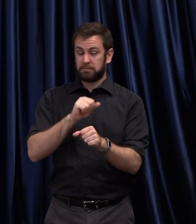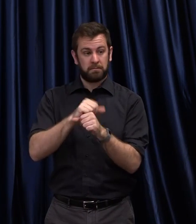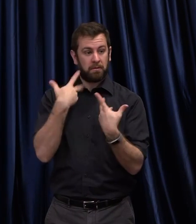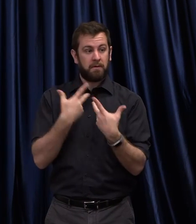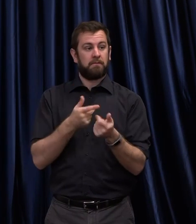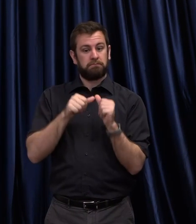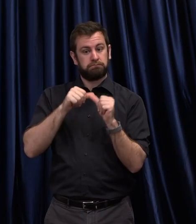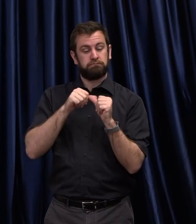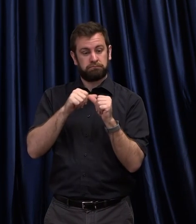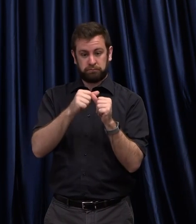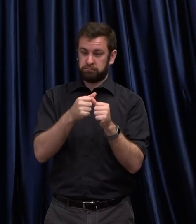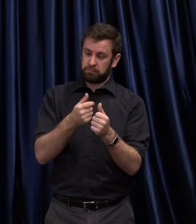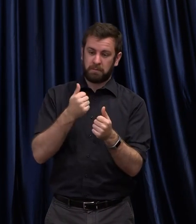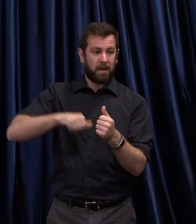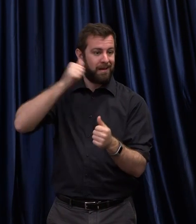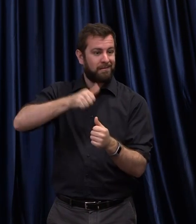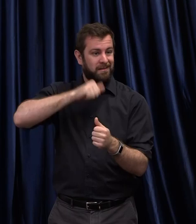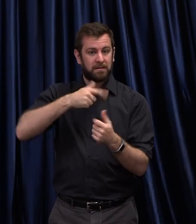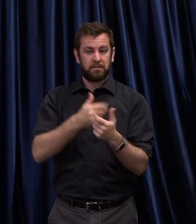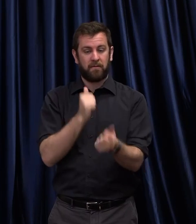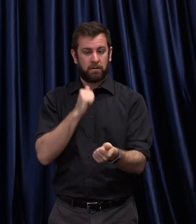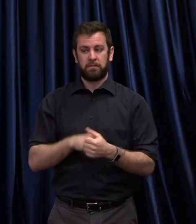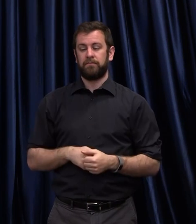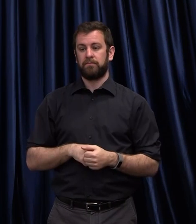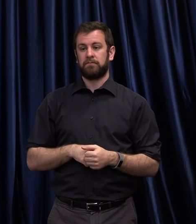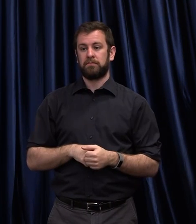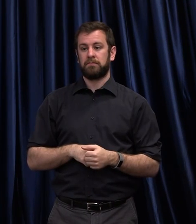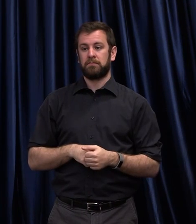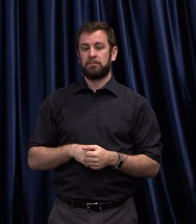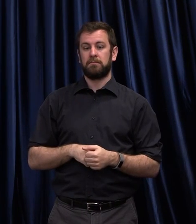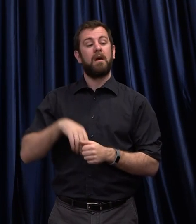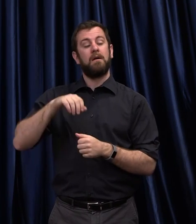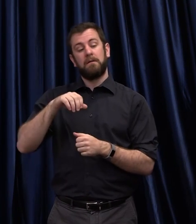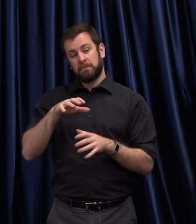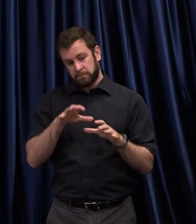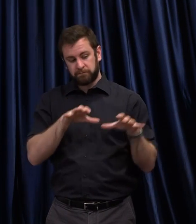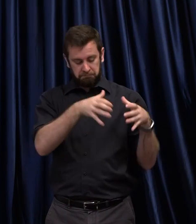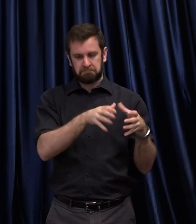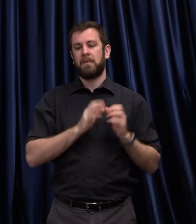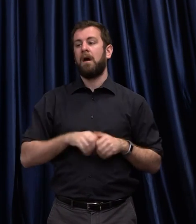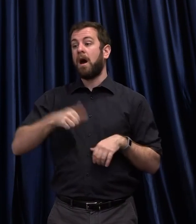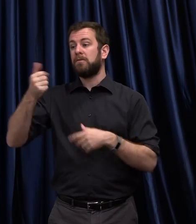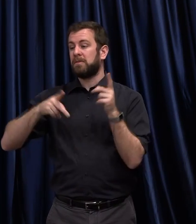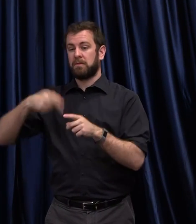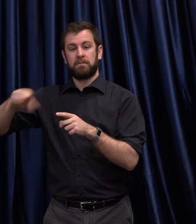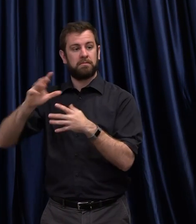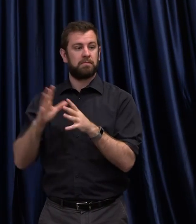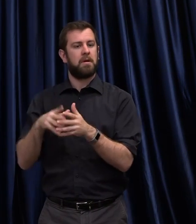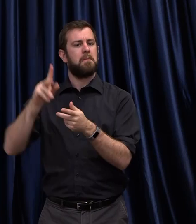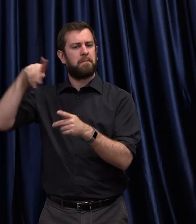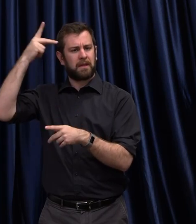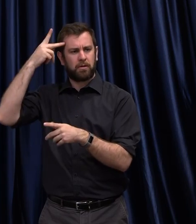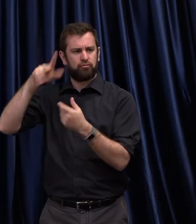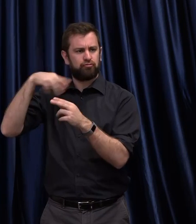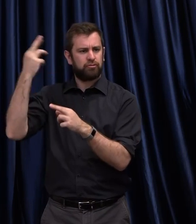There are other people who abstain for political reasons. They find themselves in a prison.